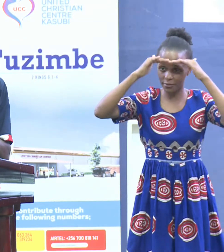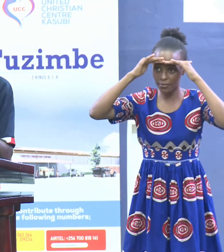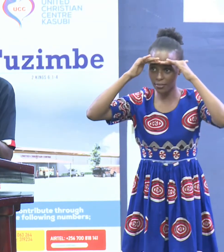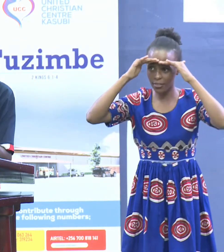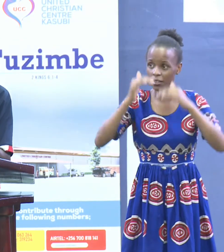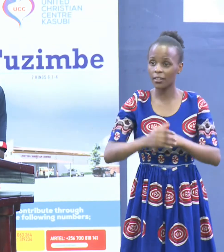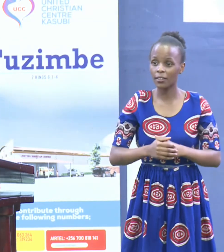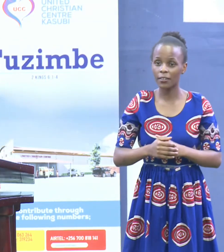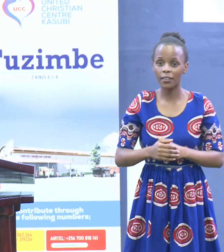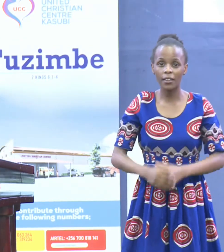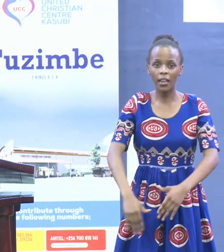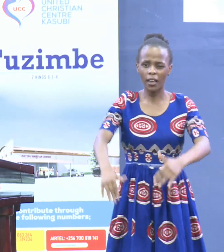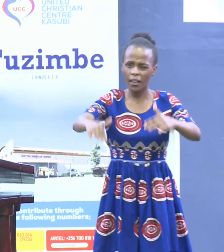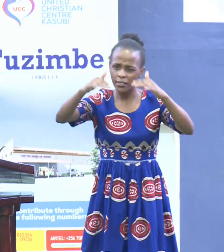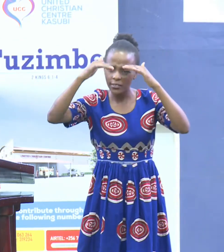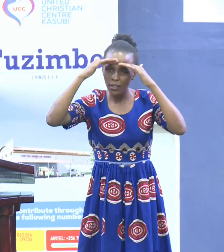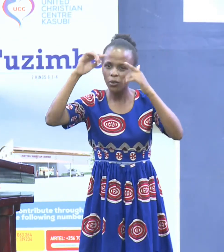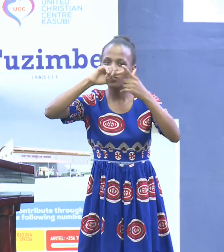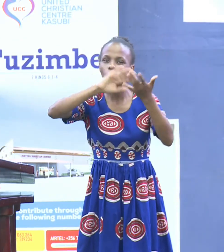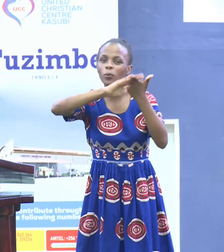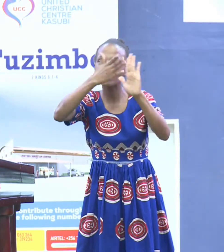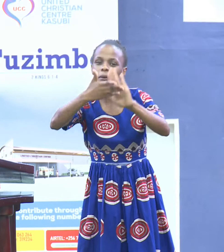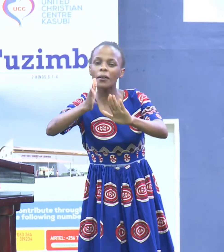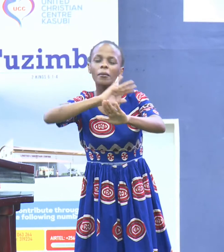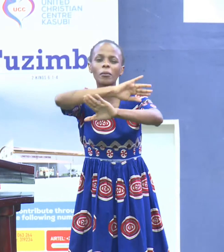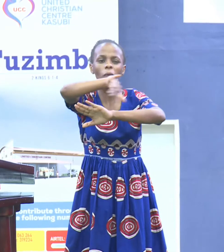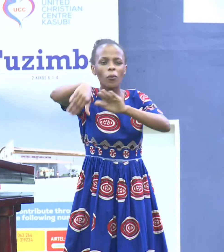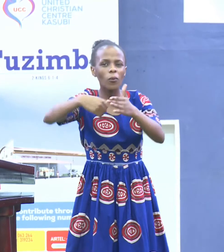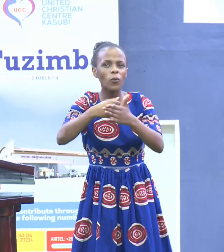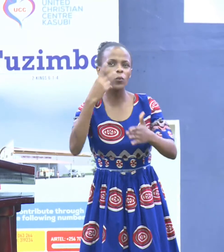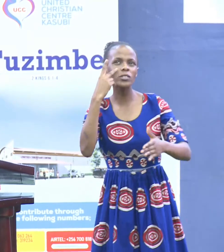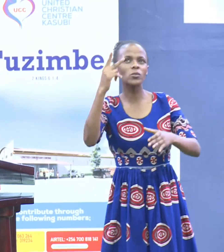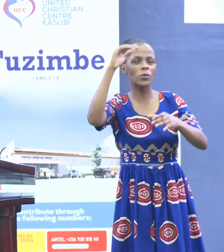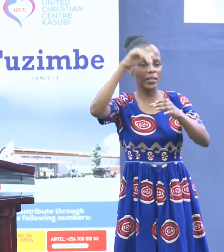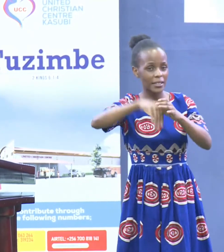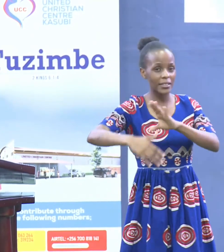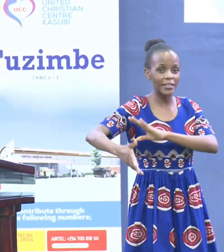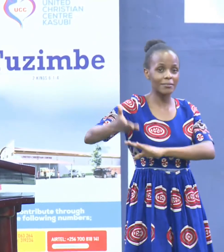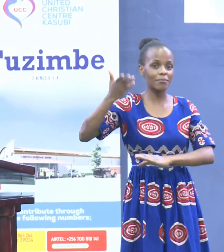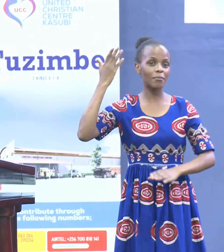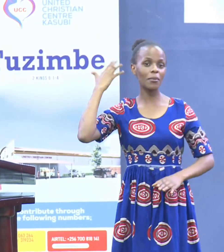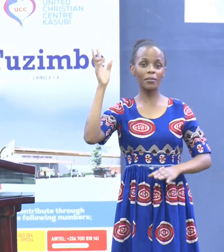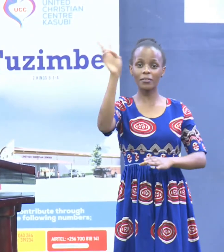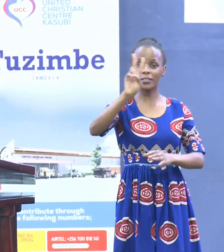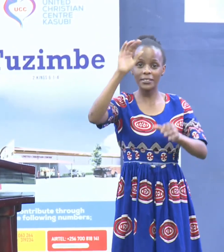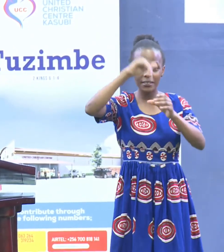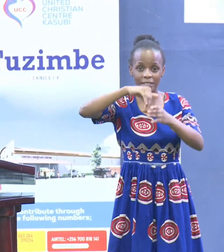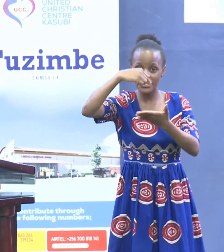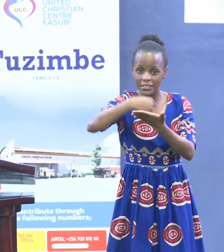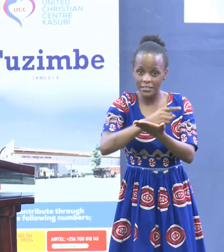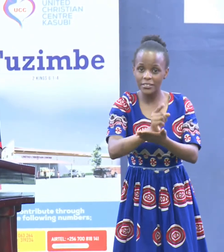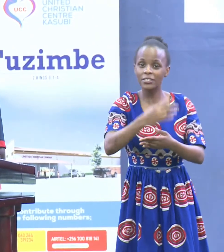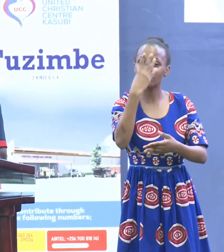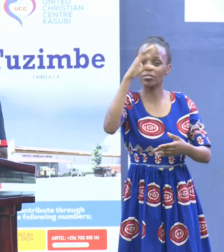Jacob. Yakobo okufuka biribye twalabye mu lubereberye anamumwenda olunyo lw'okusatu. For Jacob